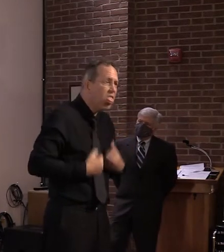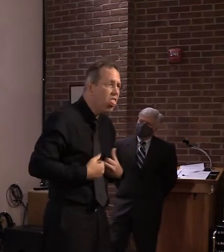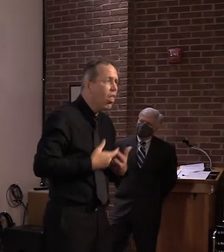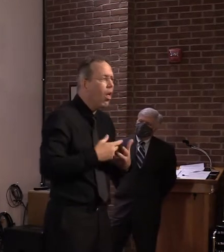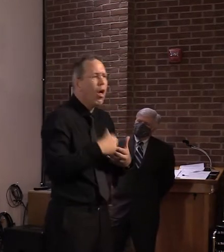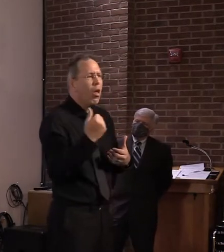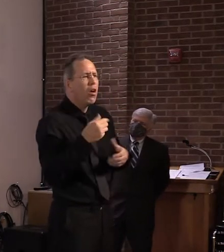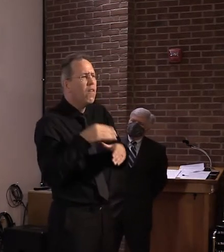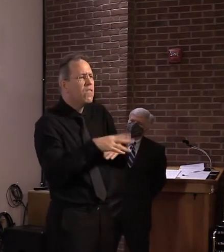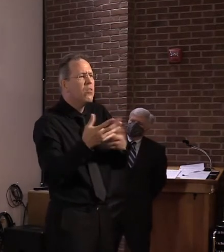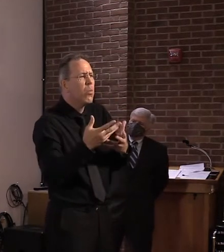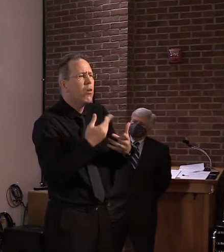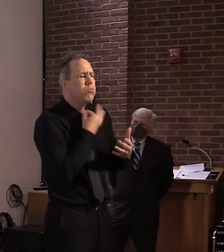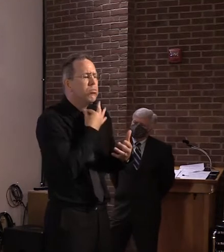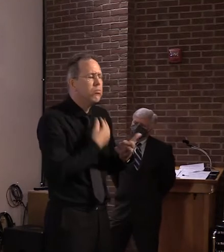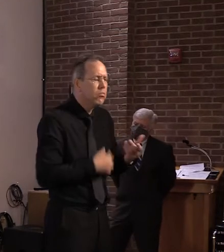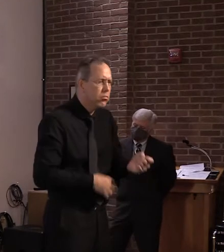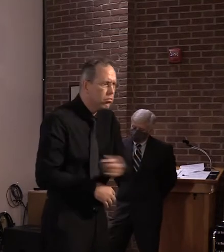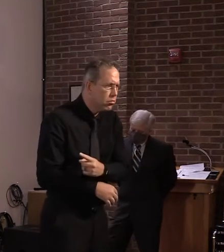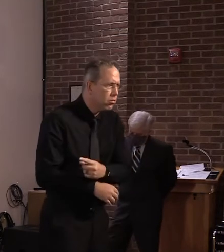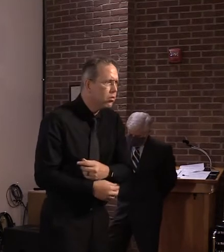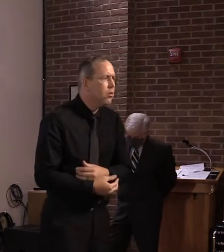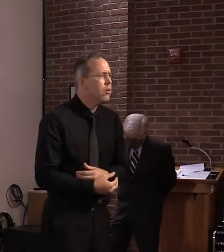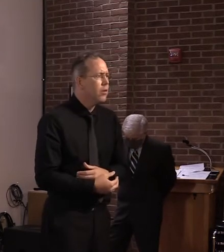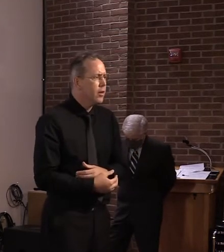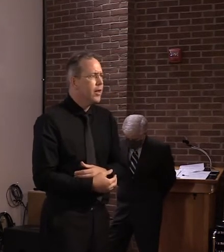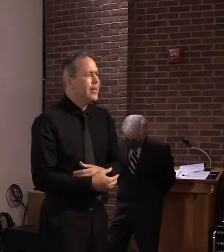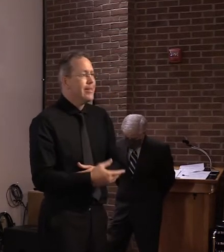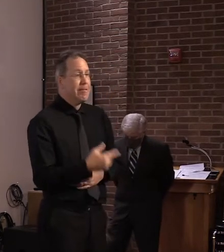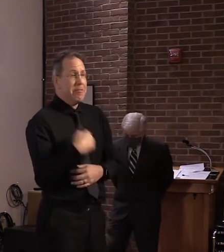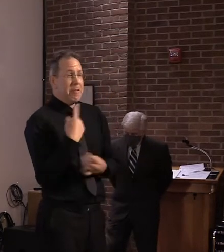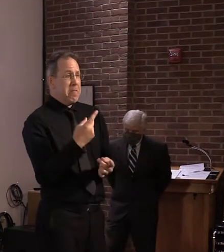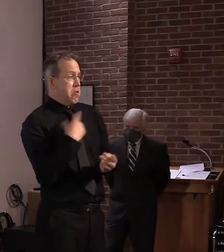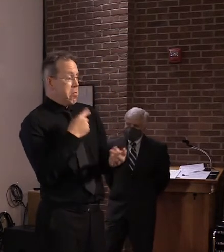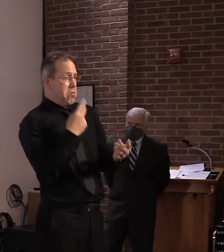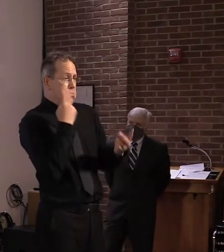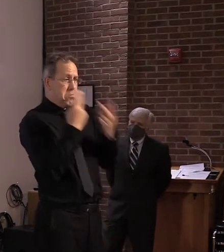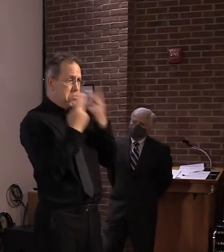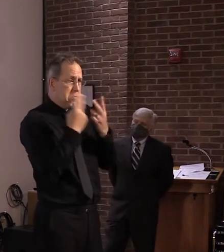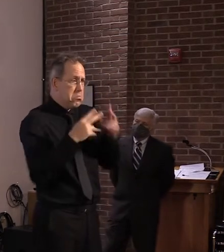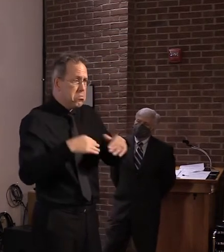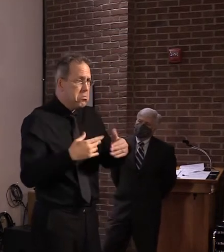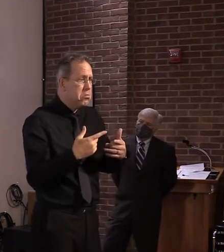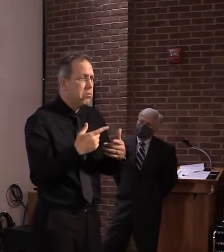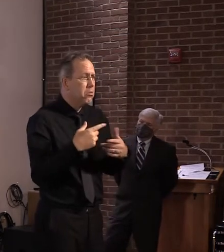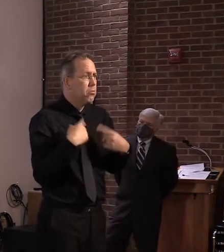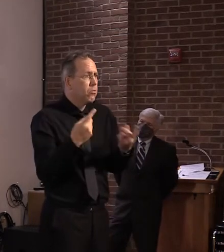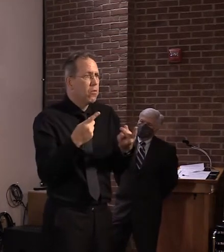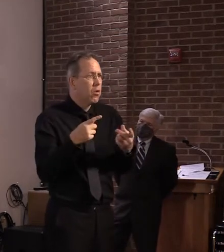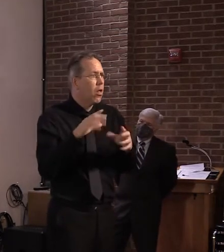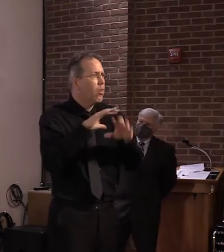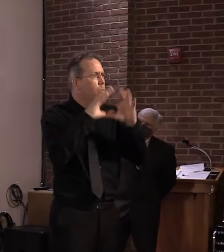I think that's a million-dollar question that people here and elsewhere in the world want to know the answer to.